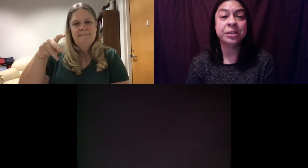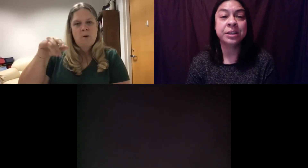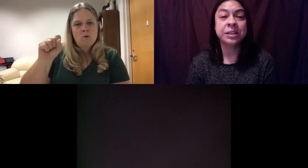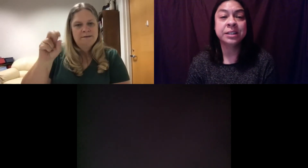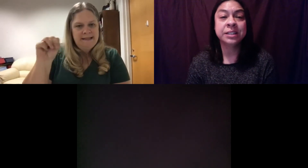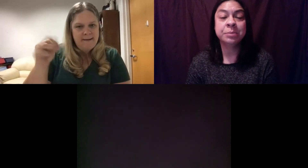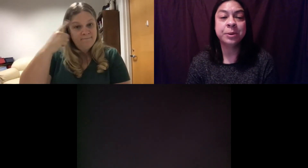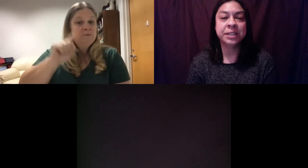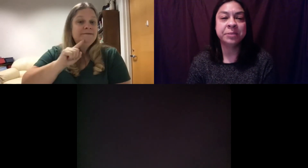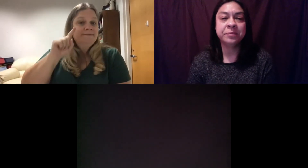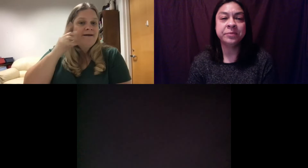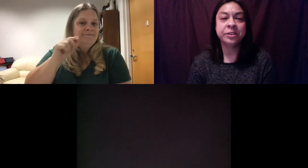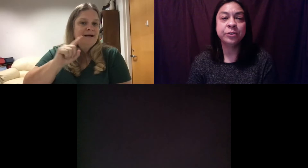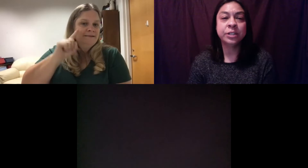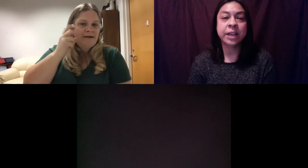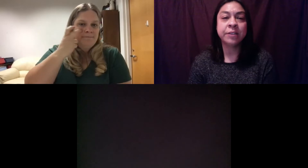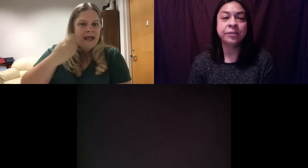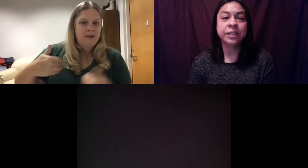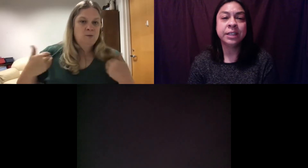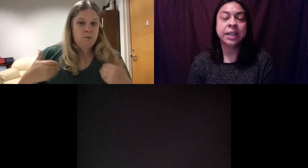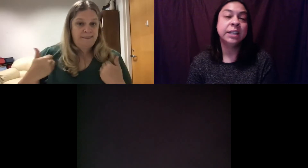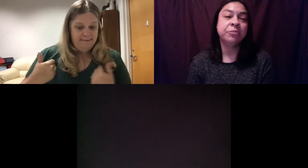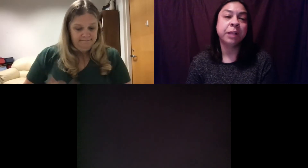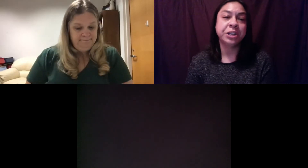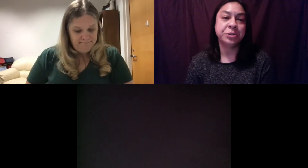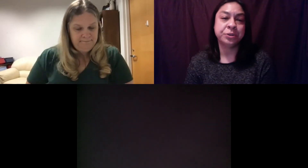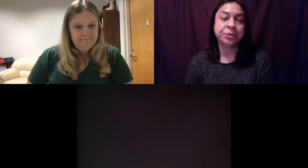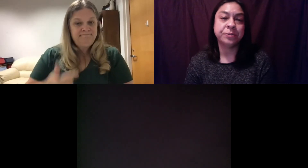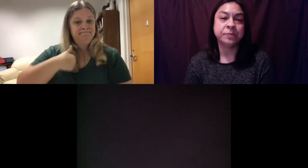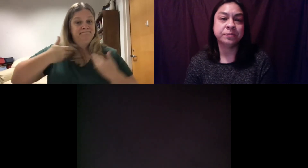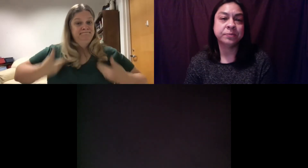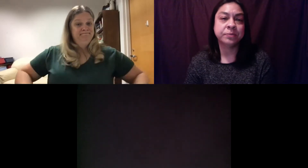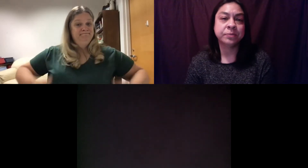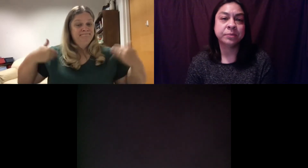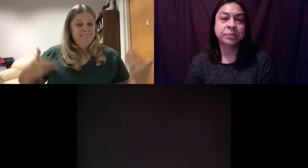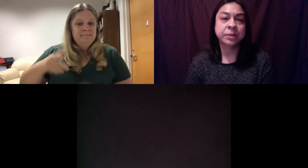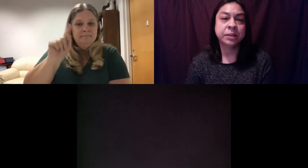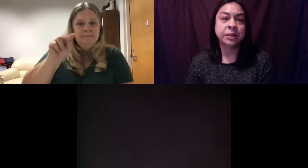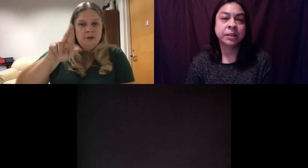Health Symposium for deaf and deafblind youth.